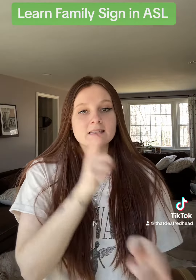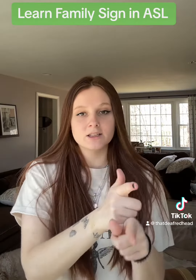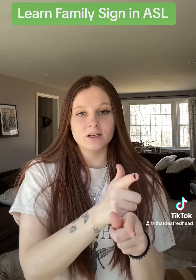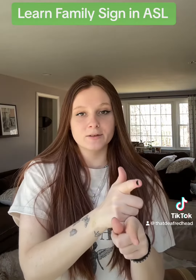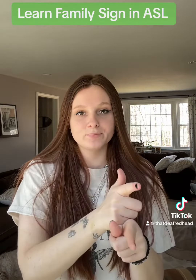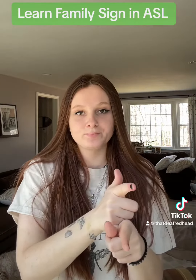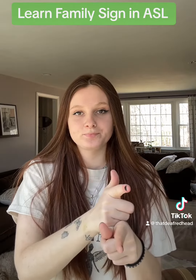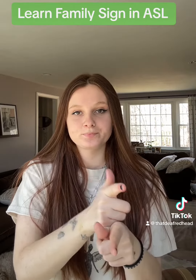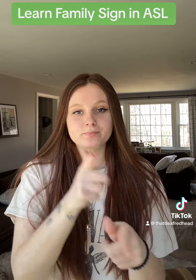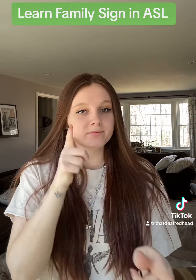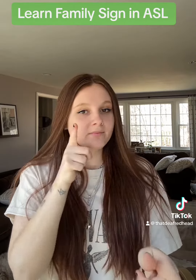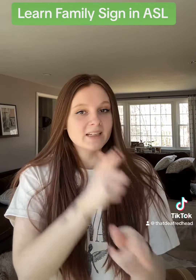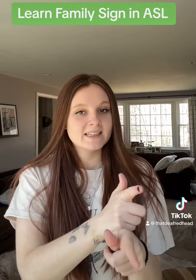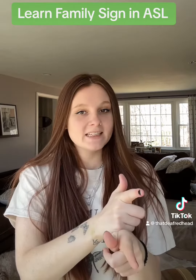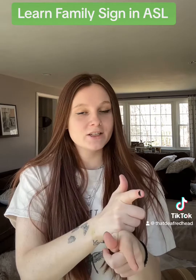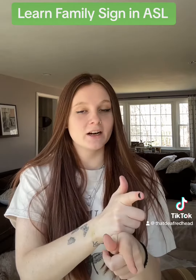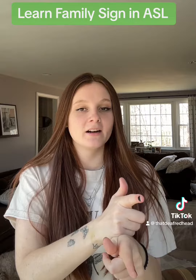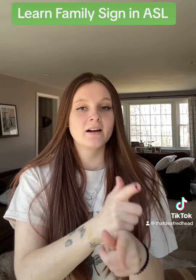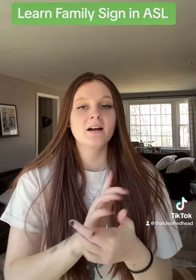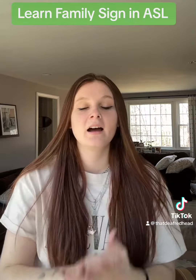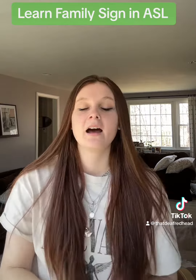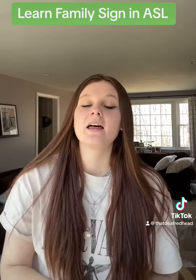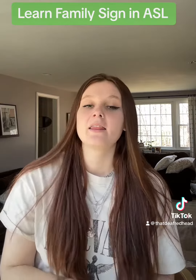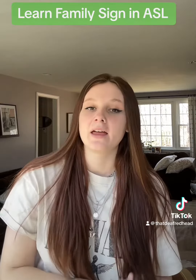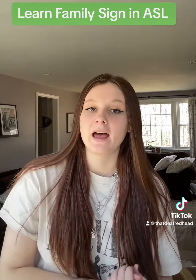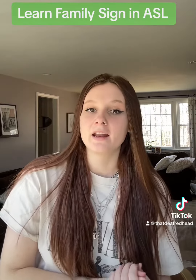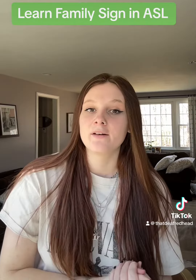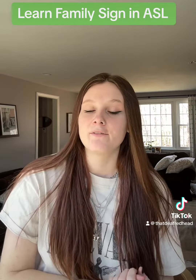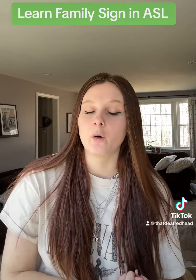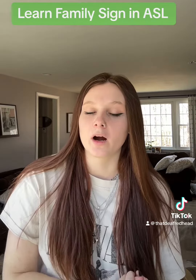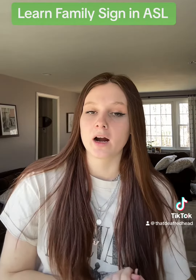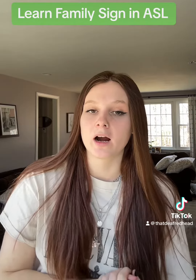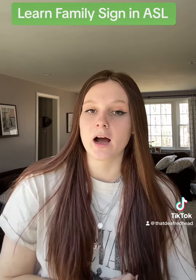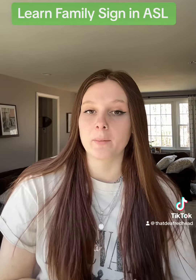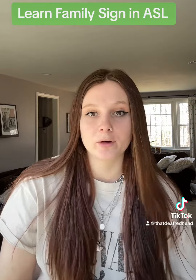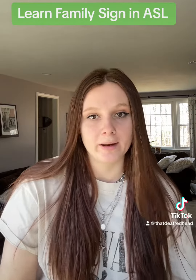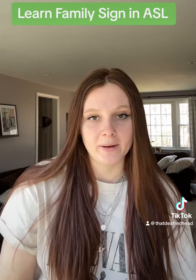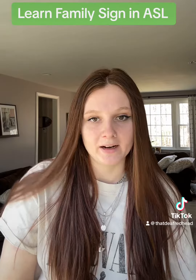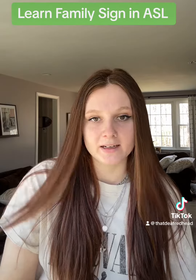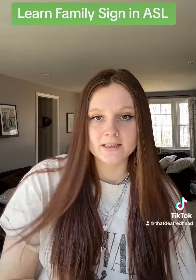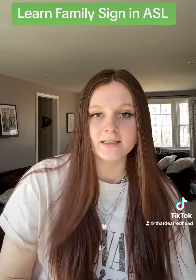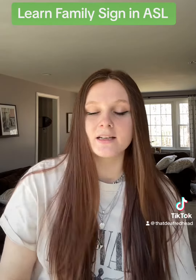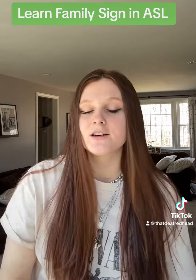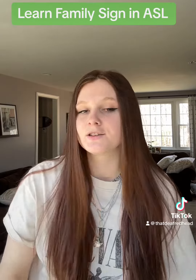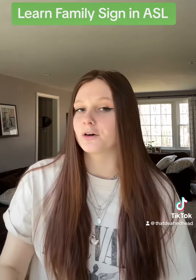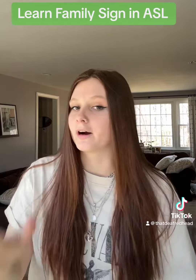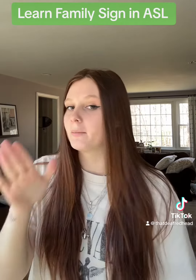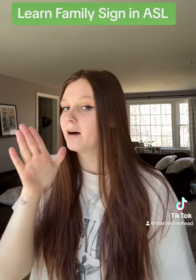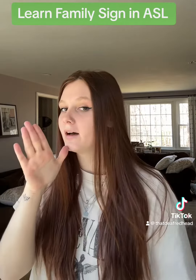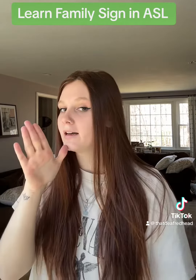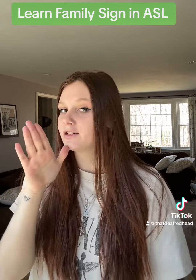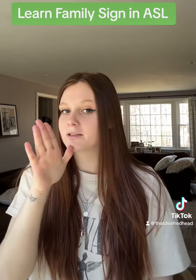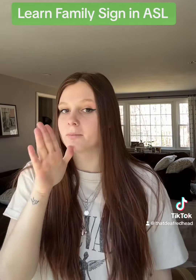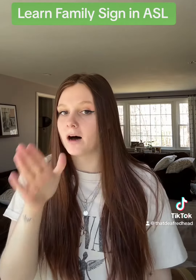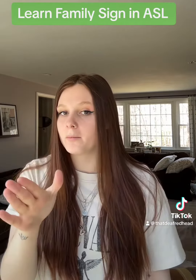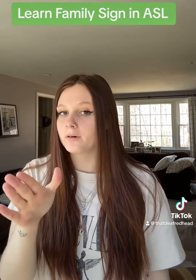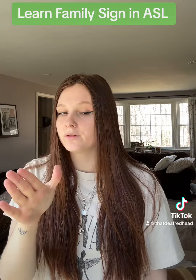sister, sister. Then for grandparents, so grandma is just mom moved